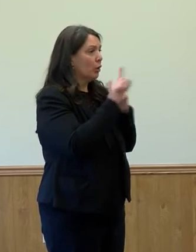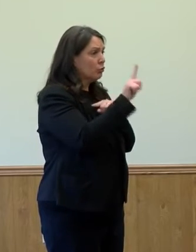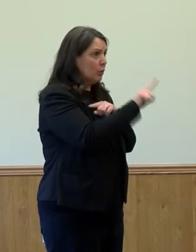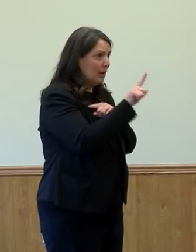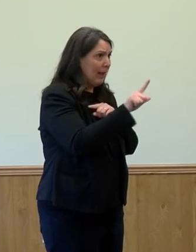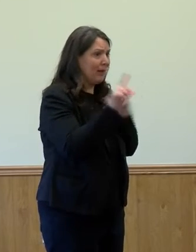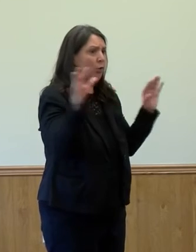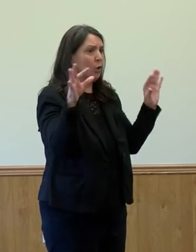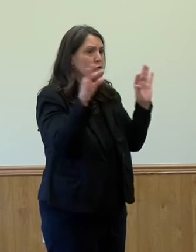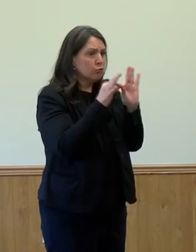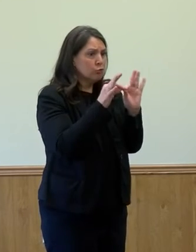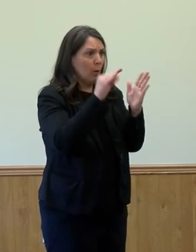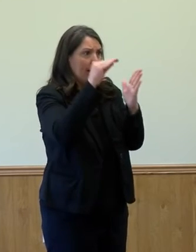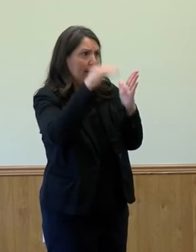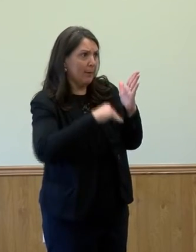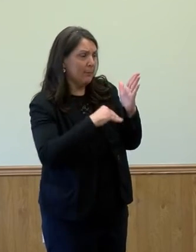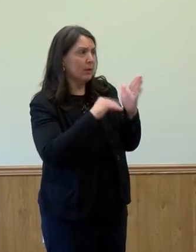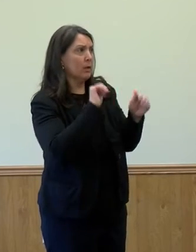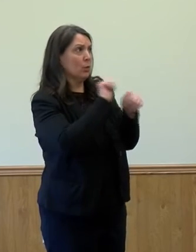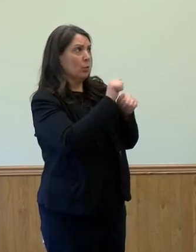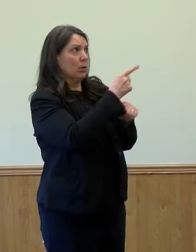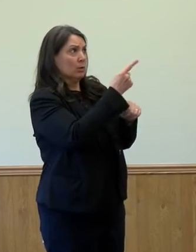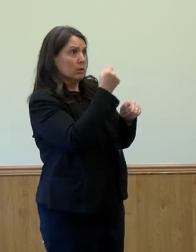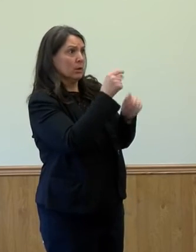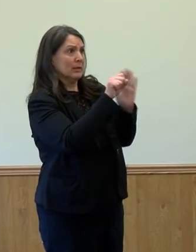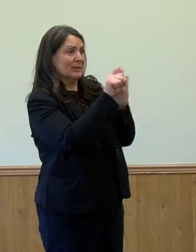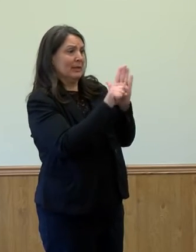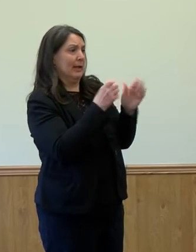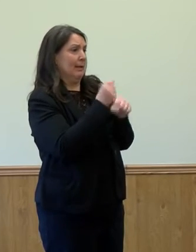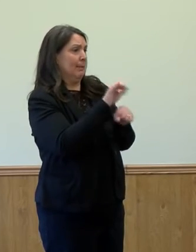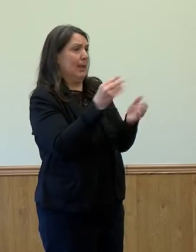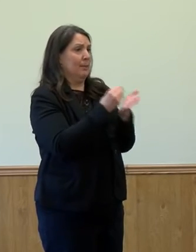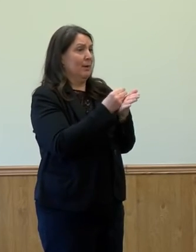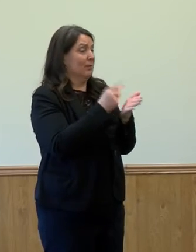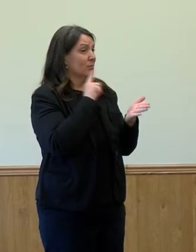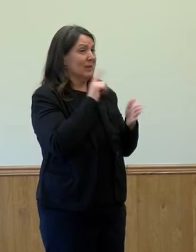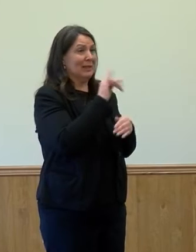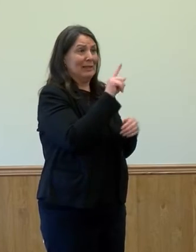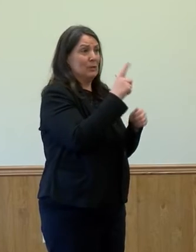application, and work with the state to get those funds. It's a win-win for everyone